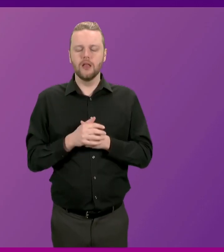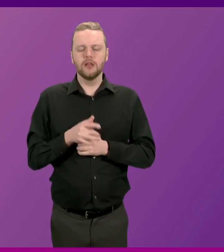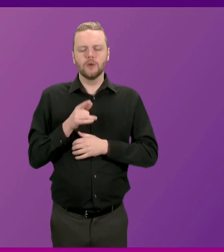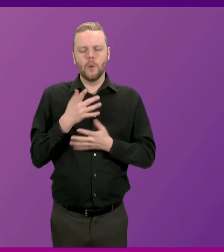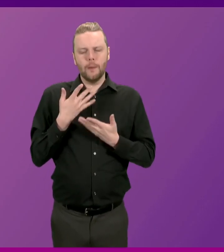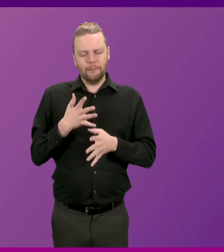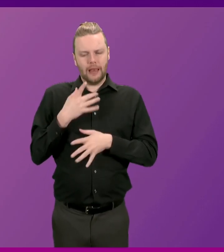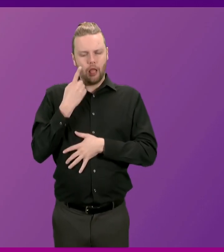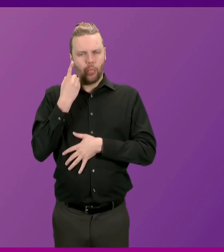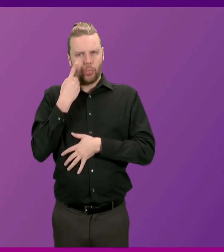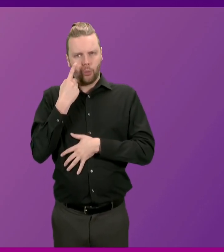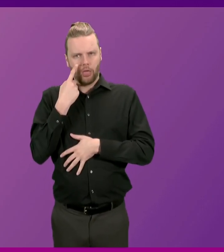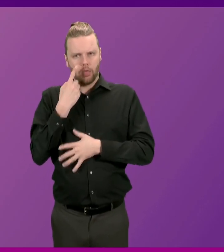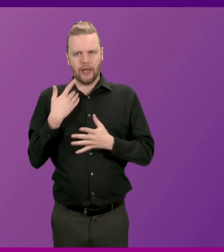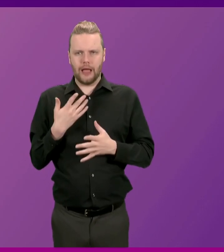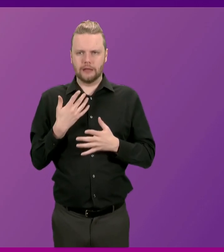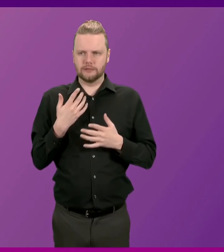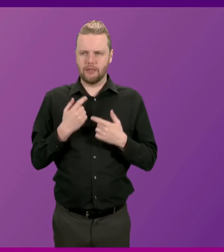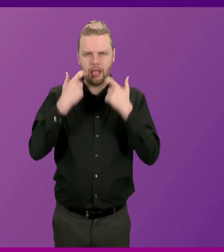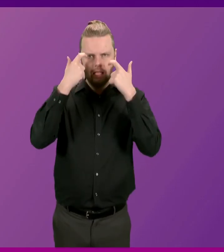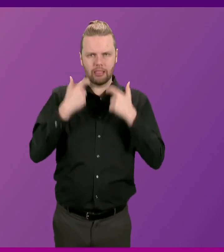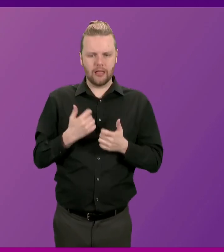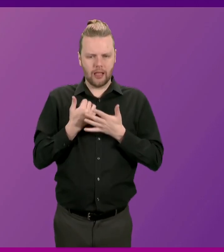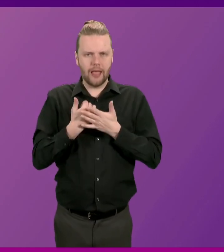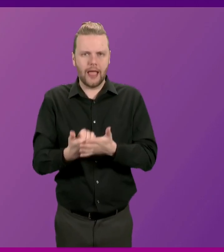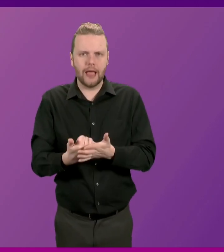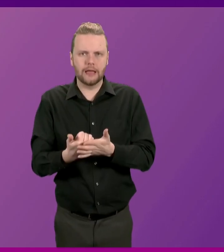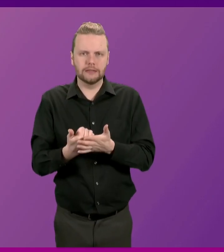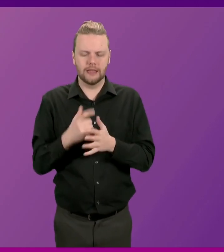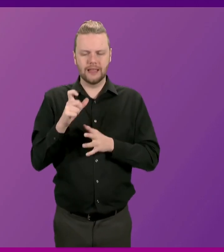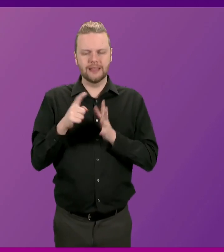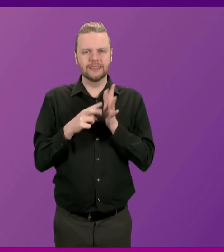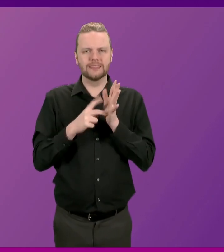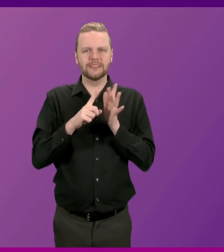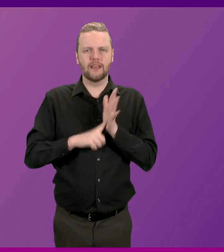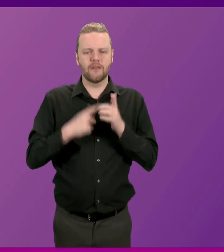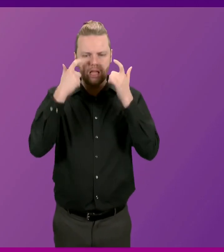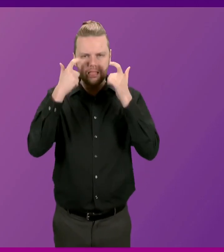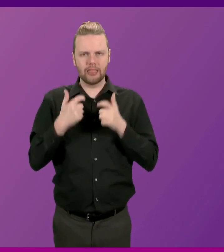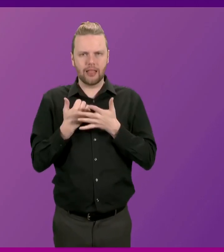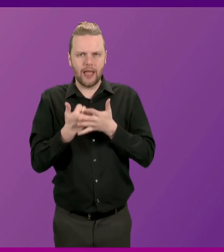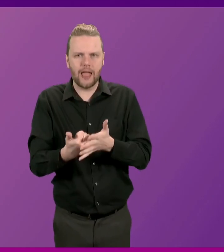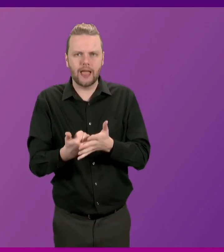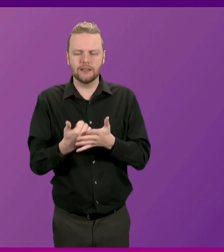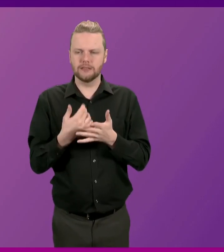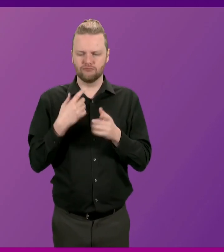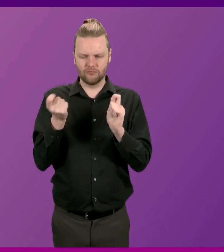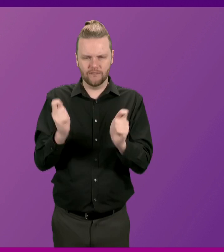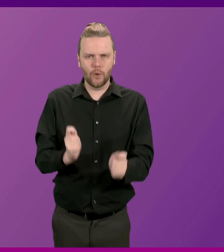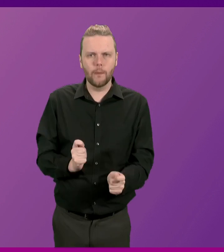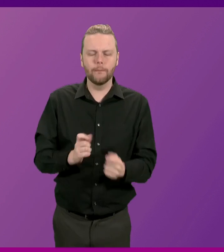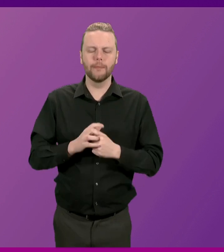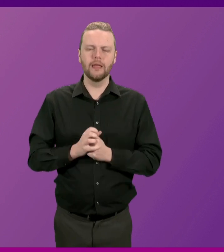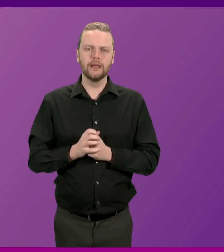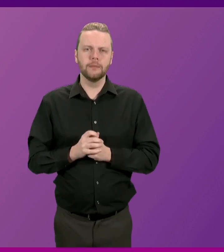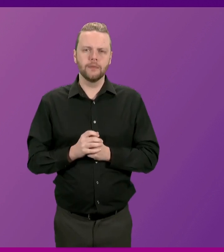at legal aid and civil legal aid and reform. And one of the